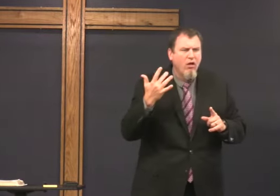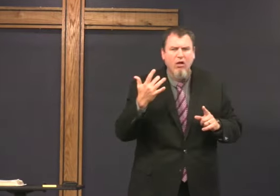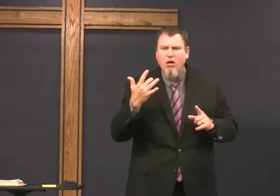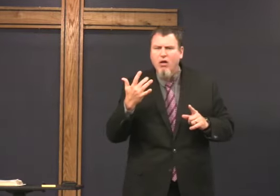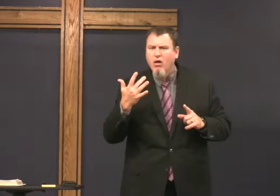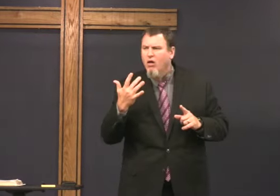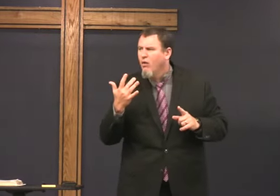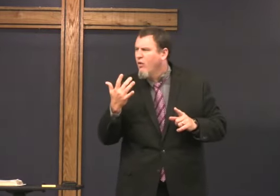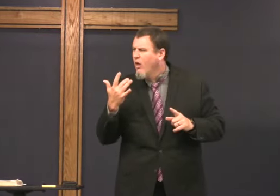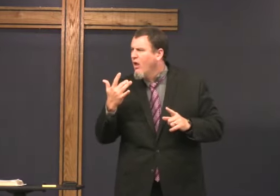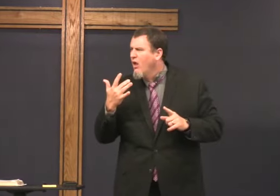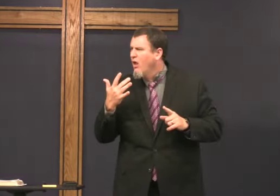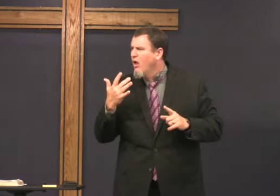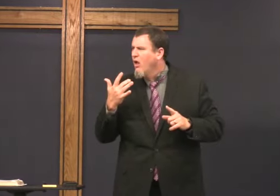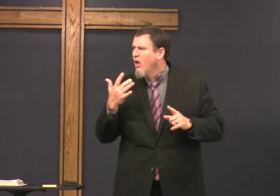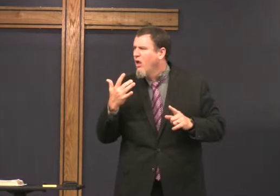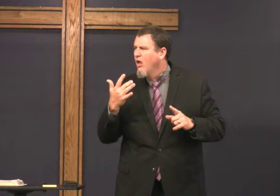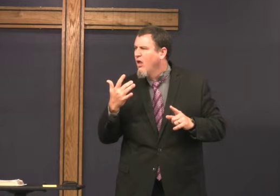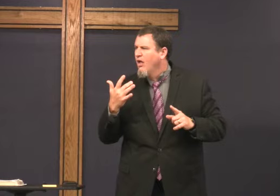at? Why?